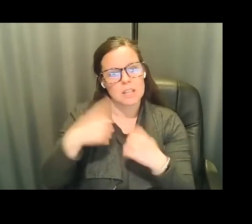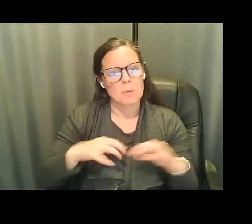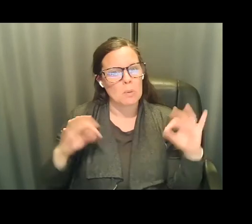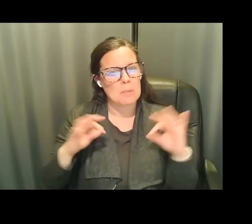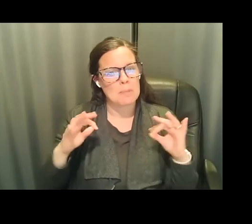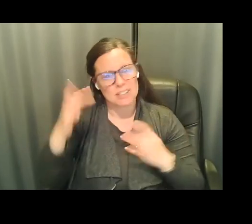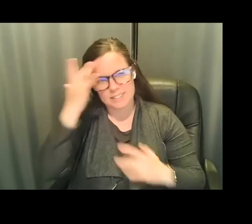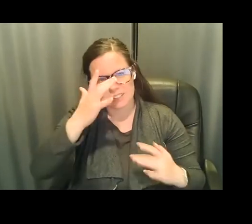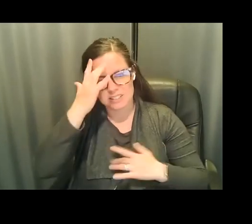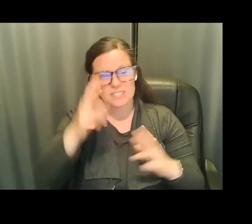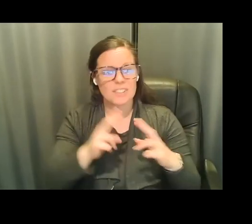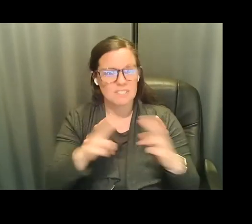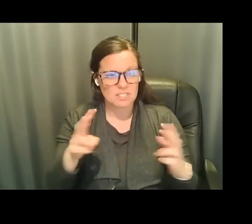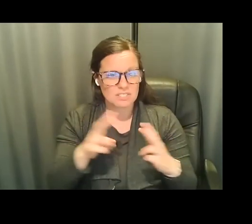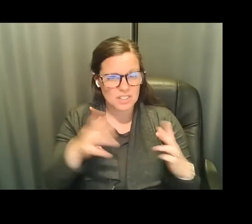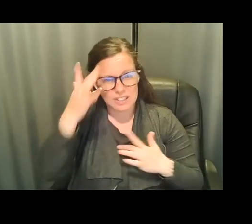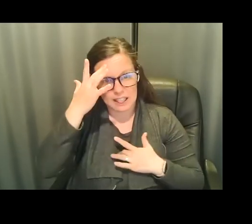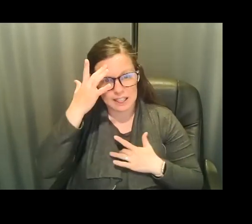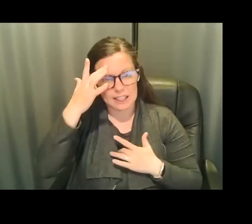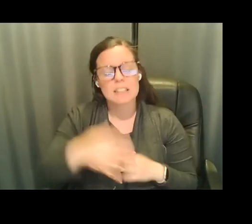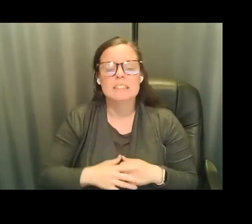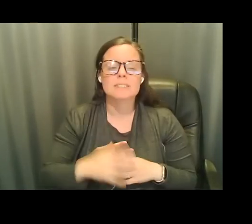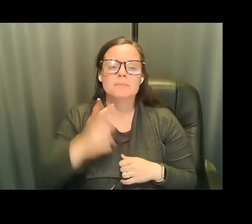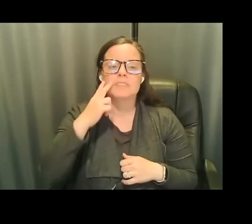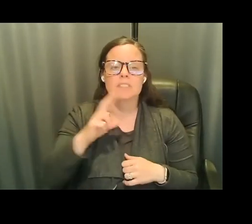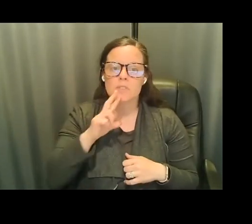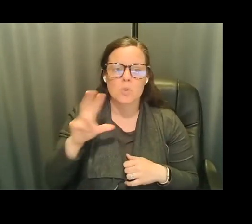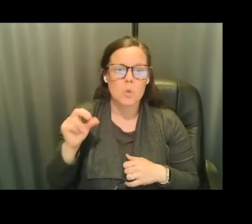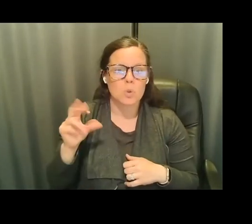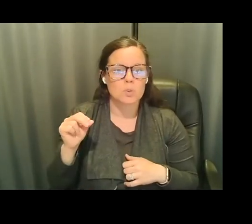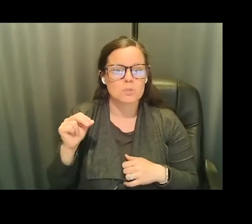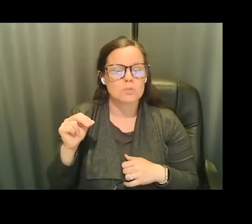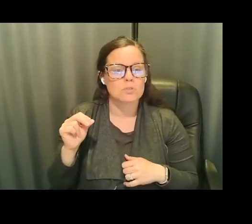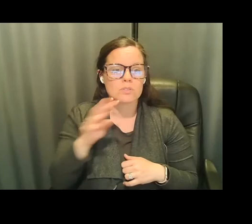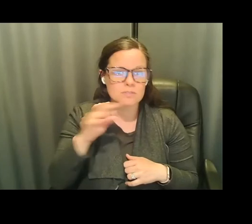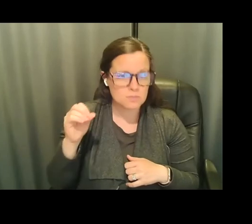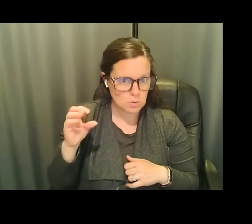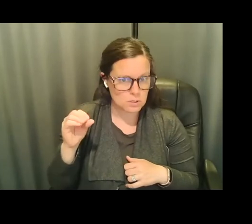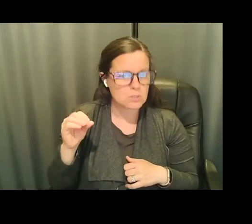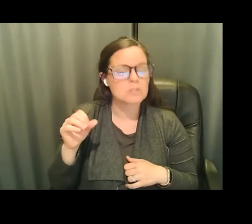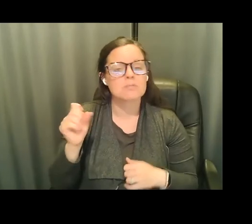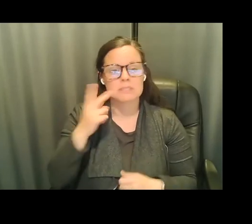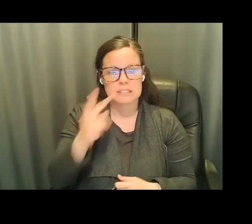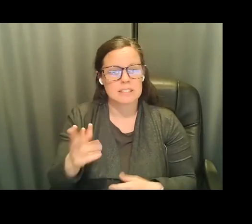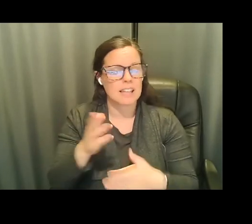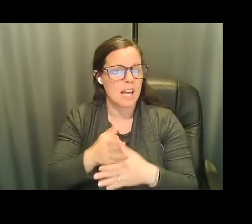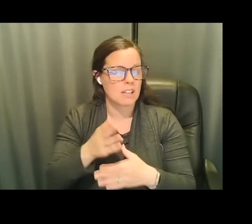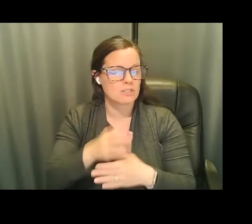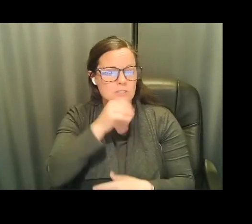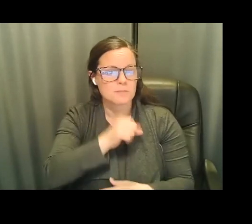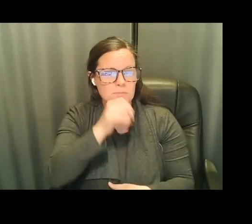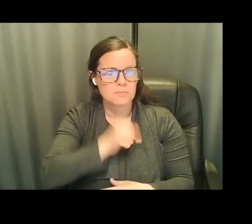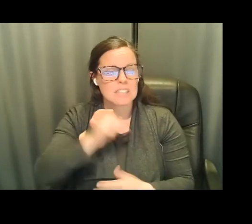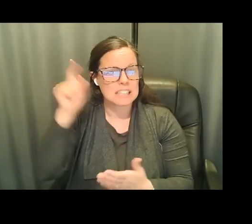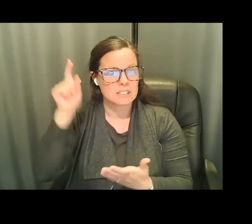seen them very, very ill. And we've seen 30-year-olds, we've seen a lot of 40-year-olds. So the average age has